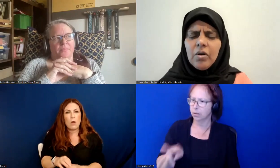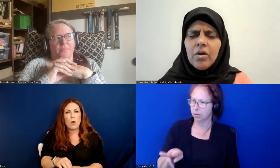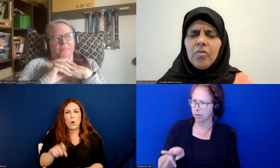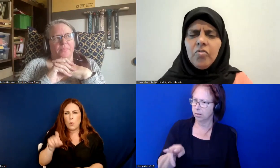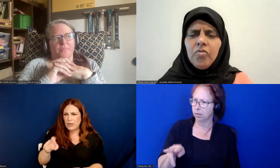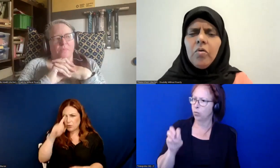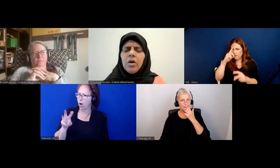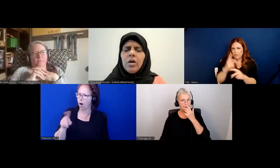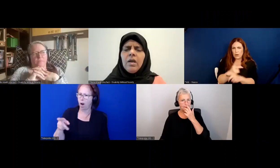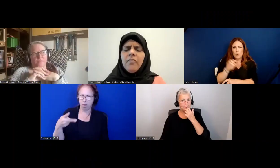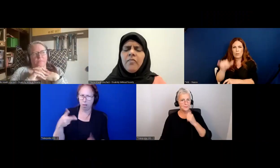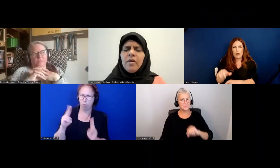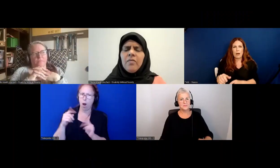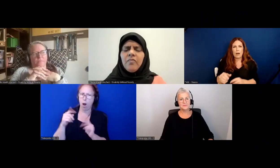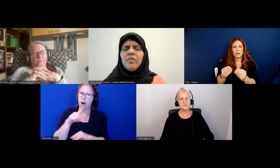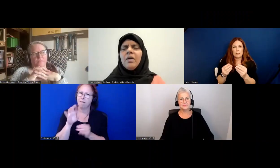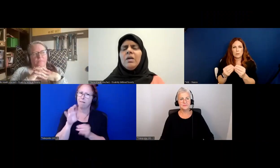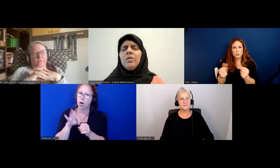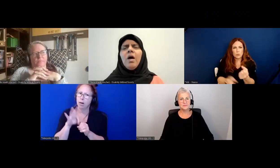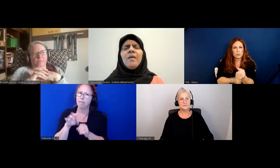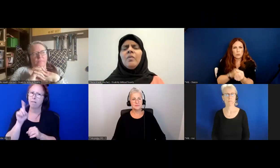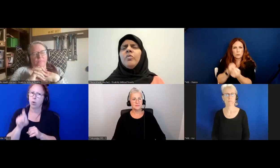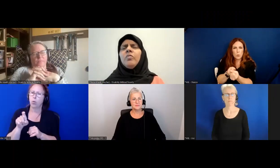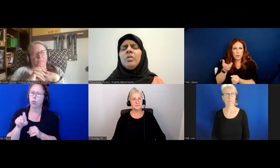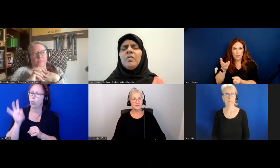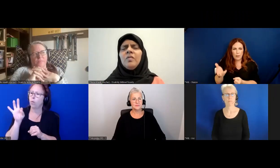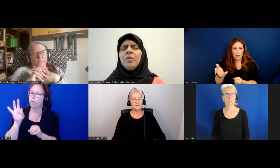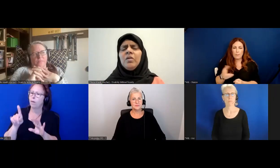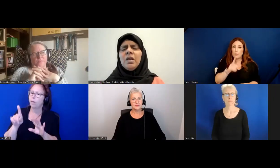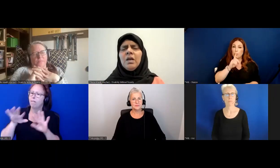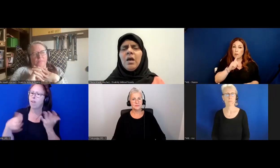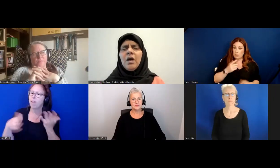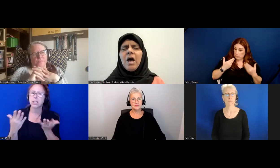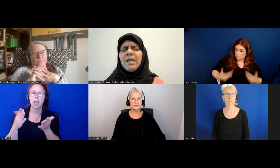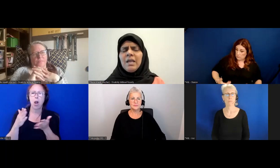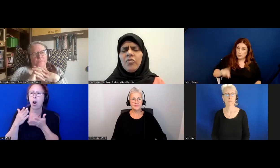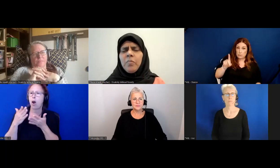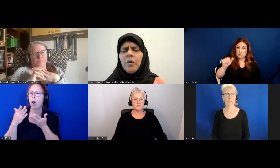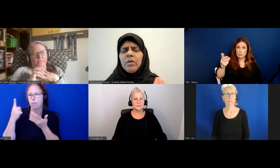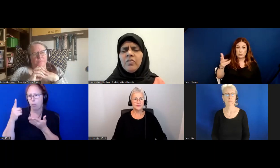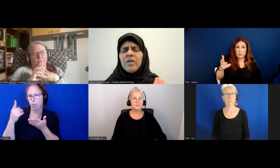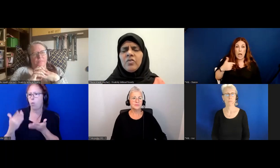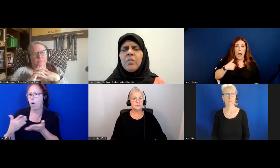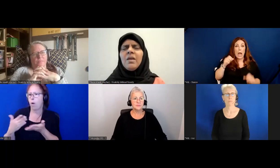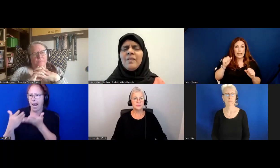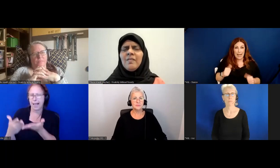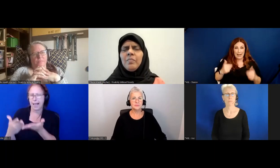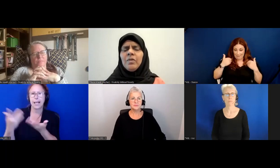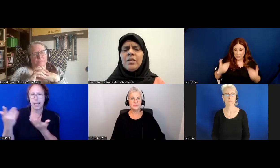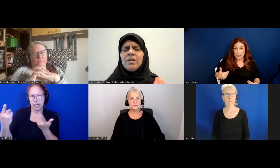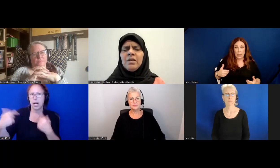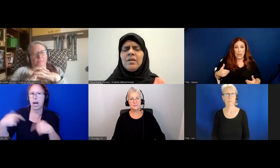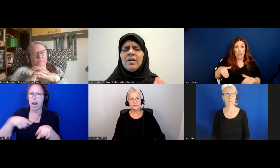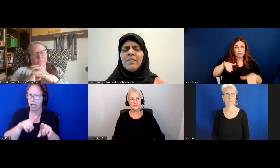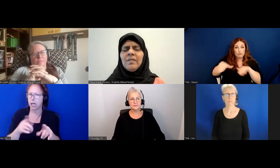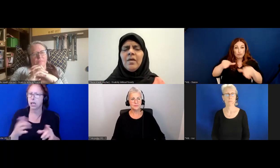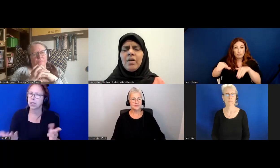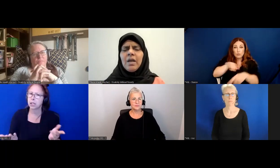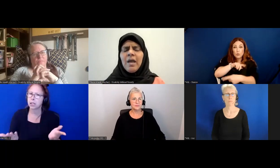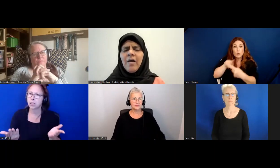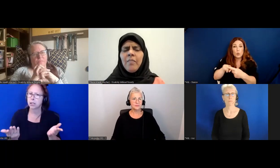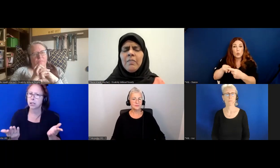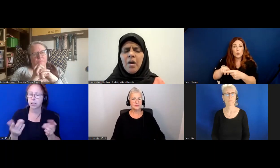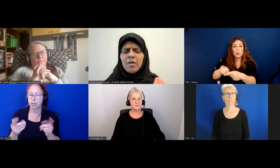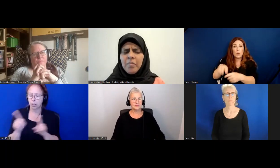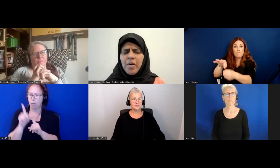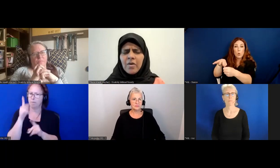out. So if as a person with a disability, I can get to a polling station. My accessibility need is,